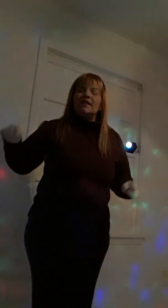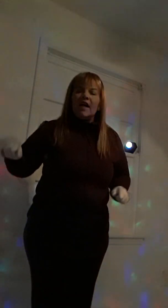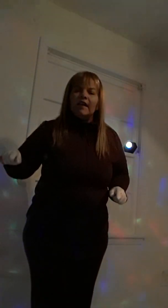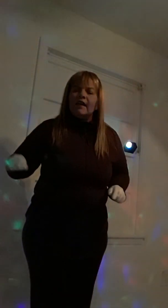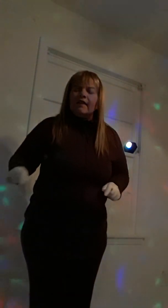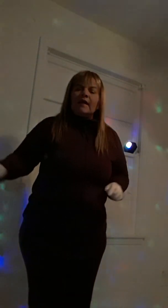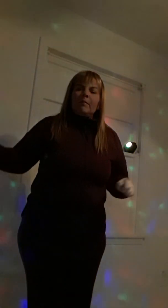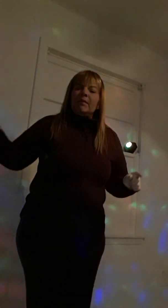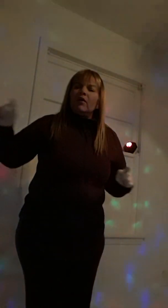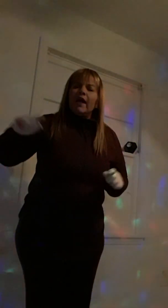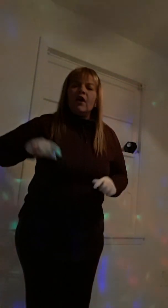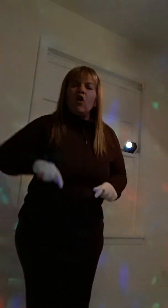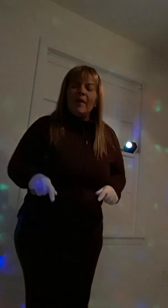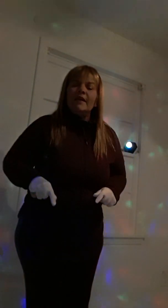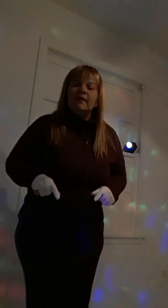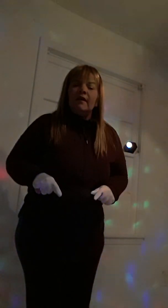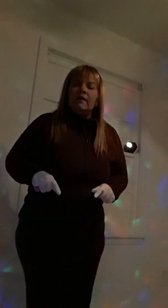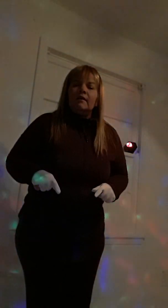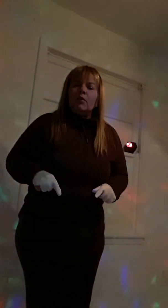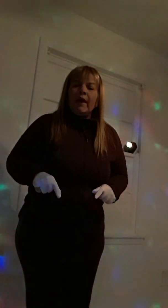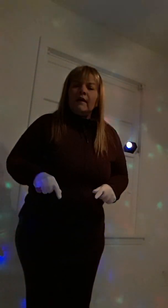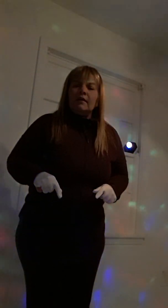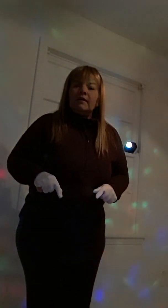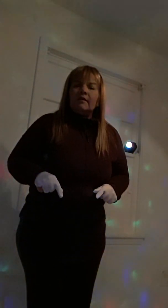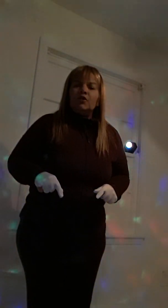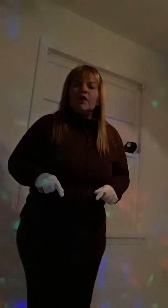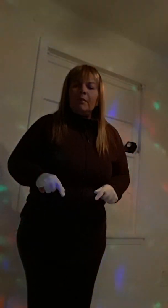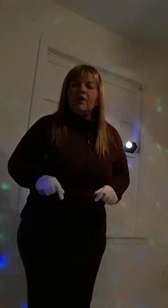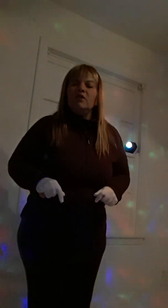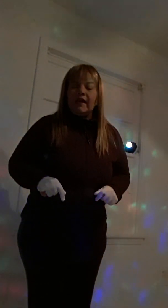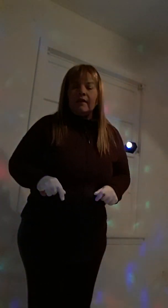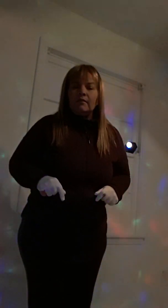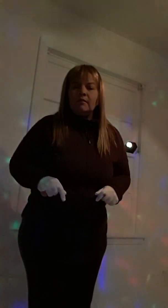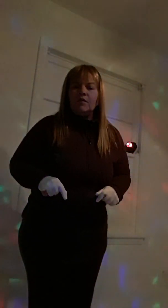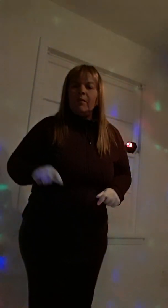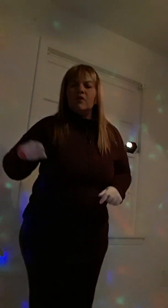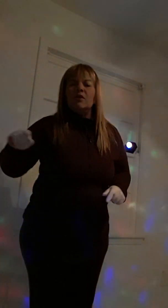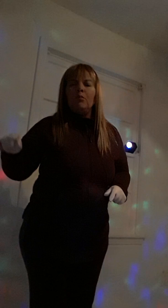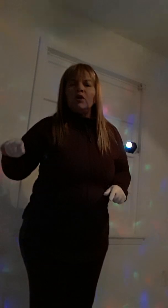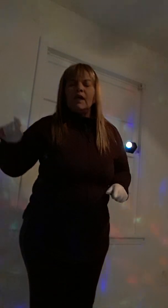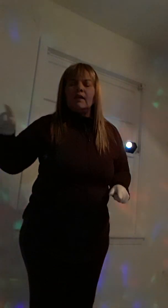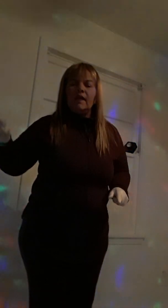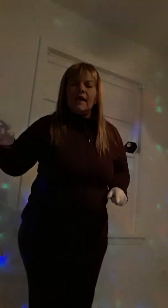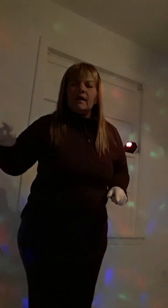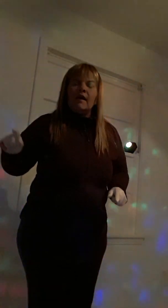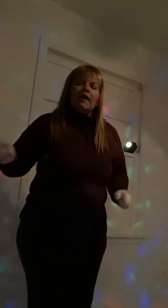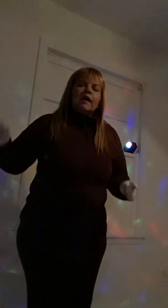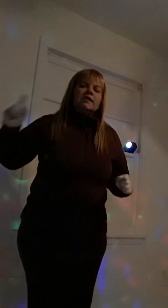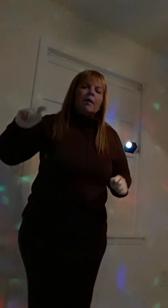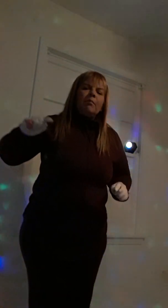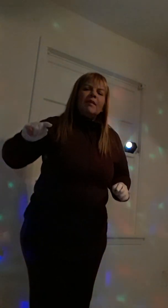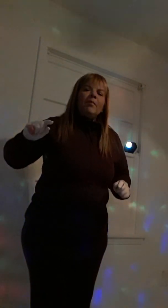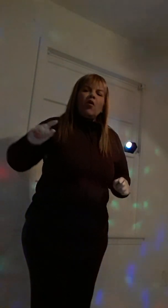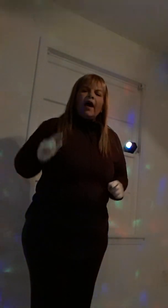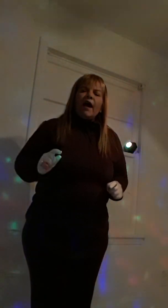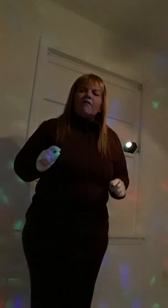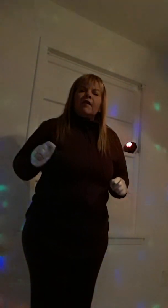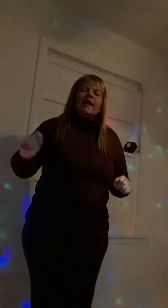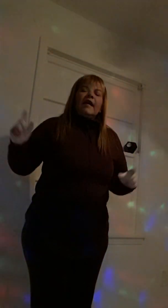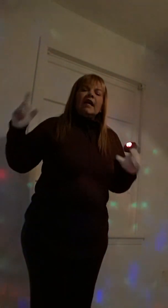not that people can come in, right, to the building. The most important thing is that people have in